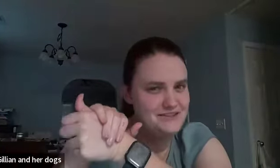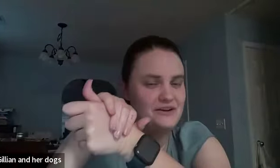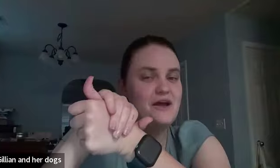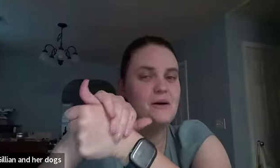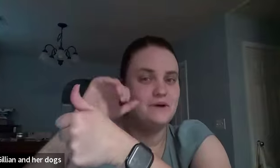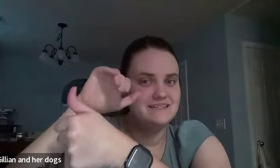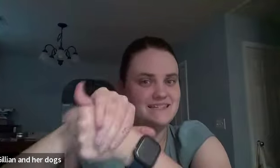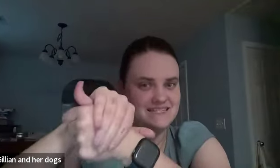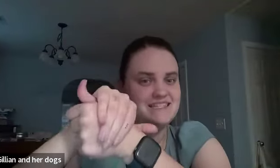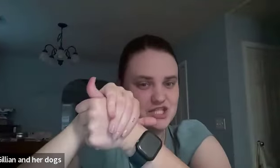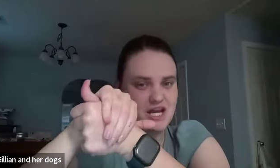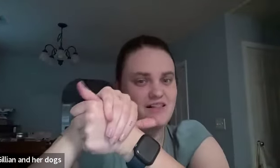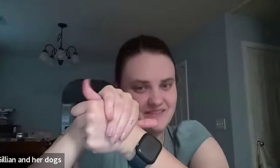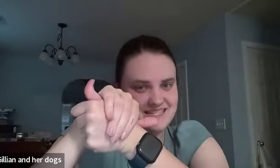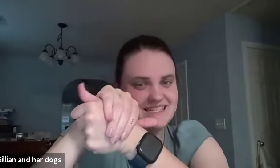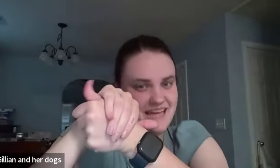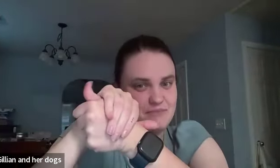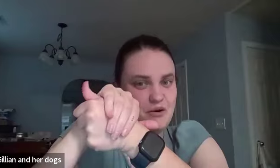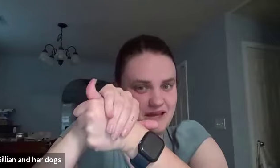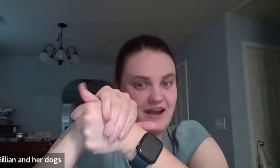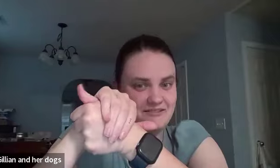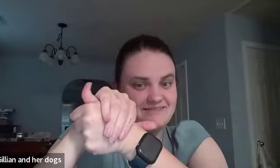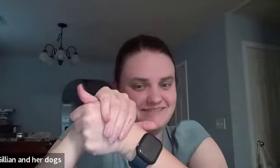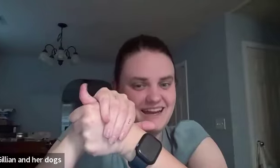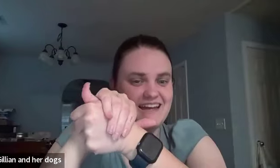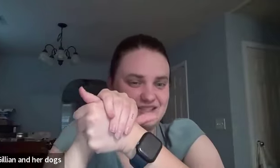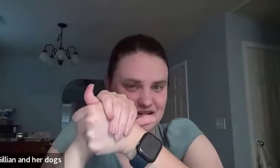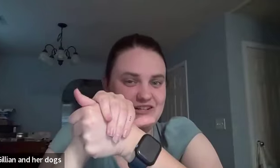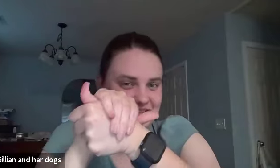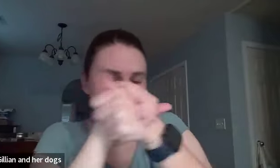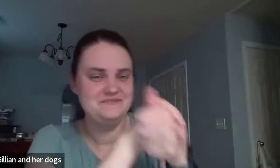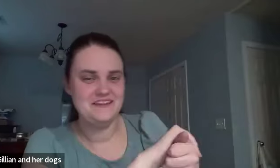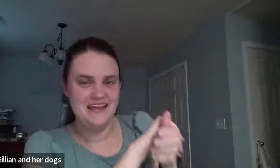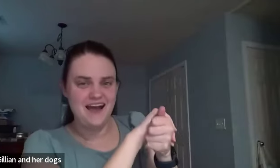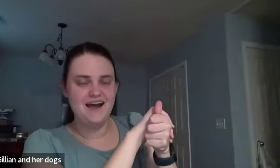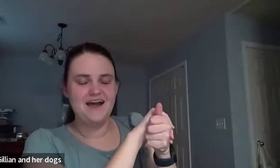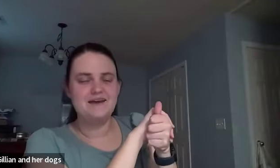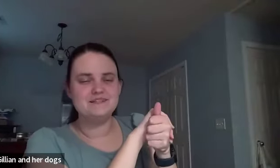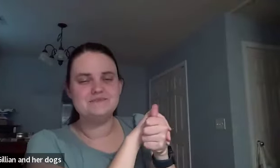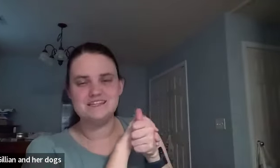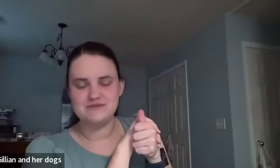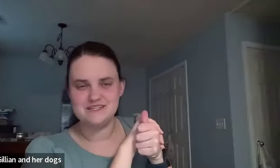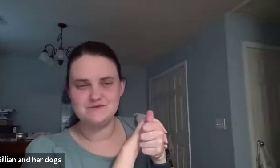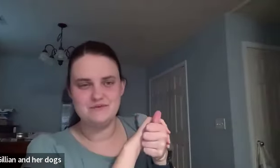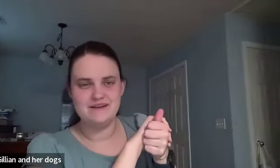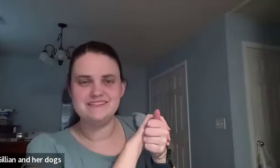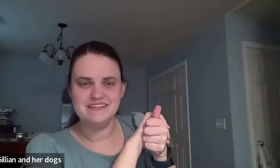abstract look, but this is the shell and this is its head poking out. Okay. Turtle. I was obsessed with this one when I was a